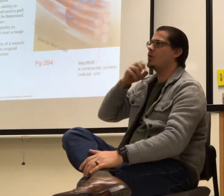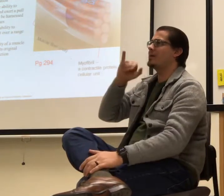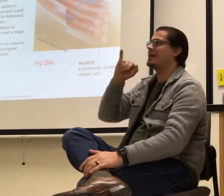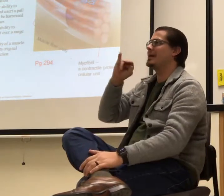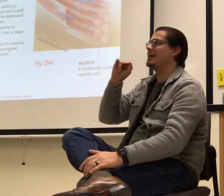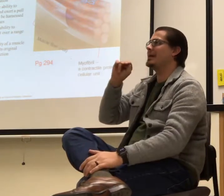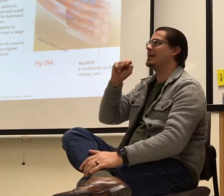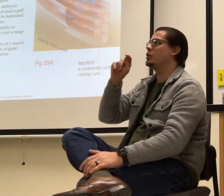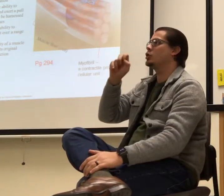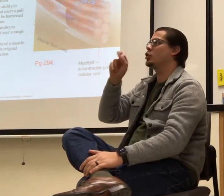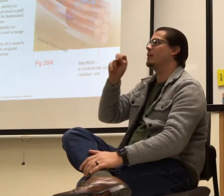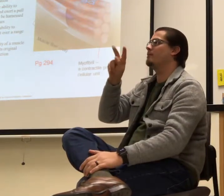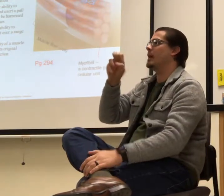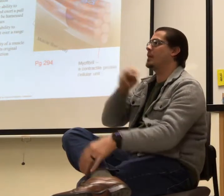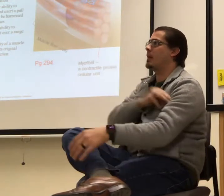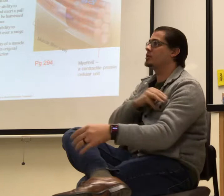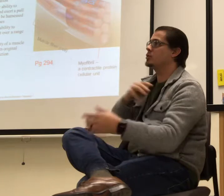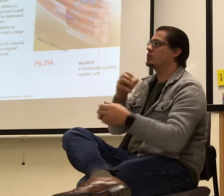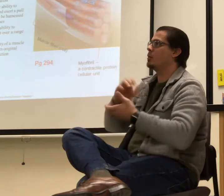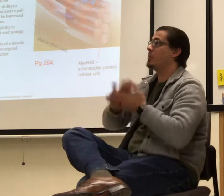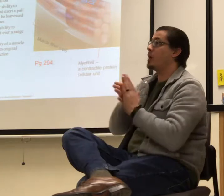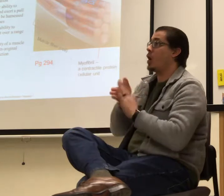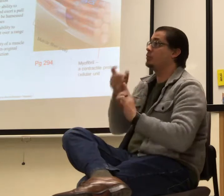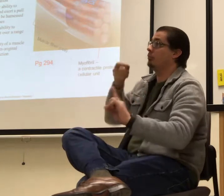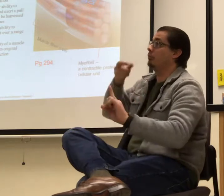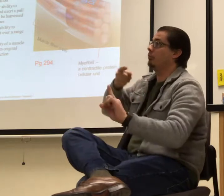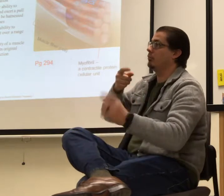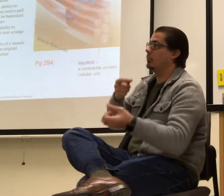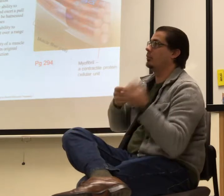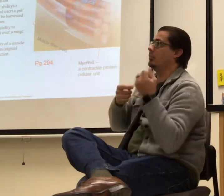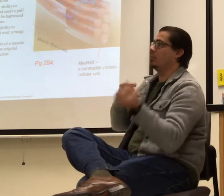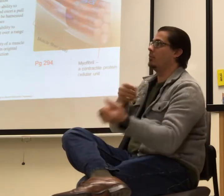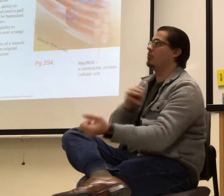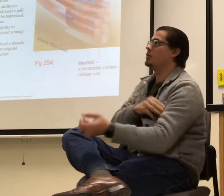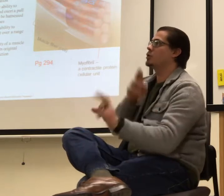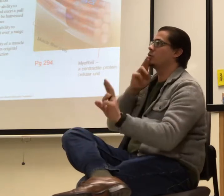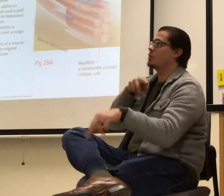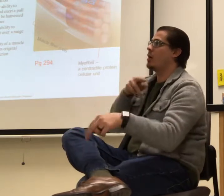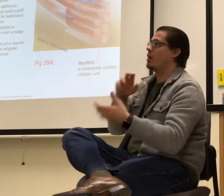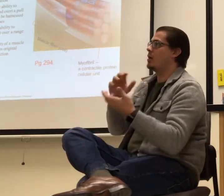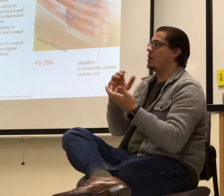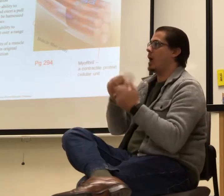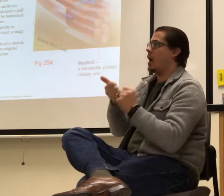muscles and they're stimulated. And so muscles respond to this stimulus by contracting.